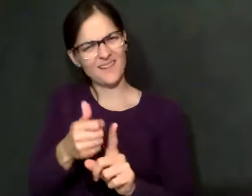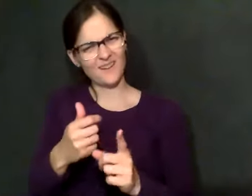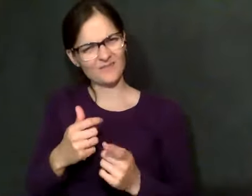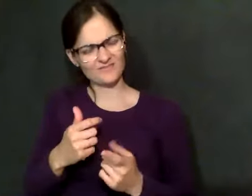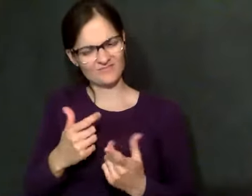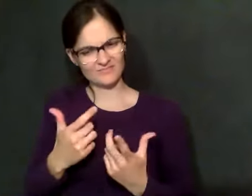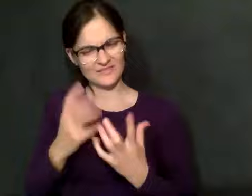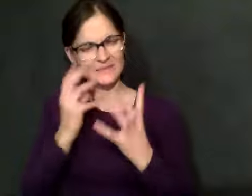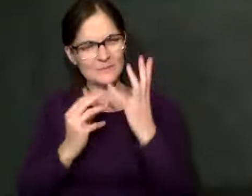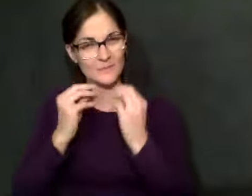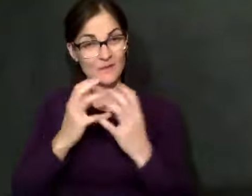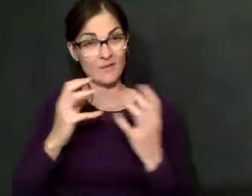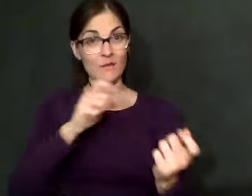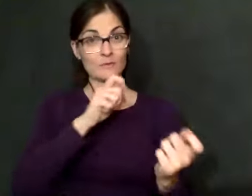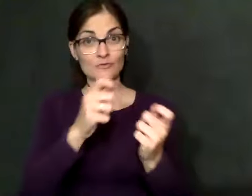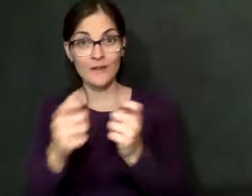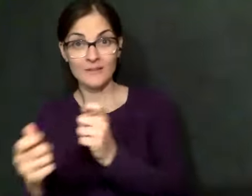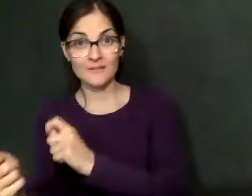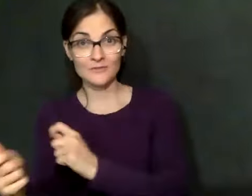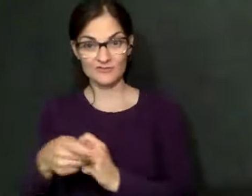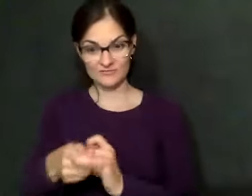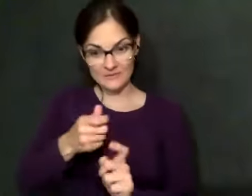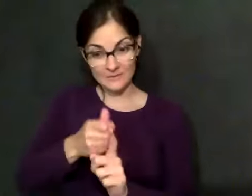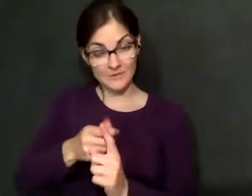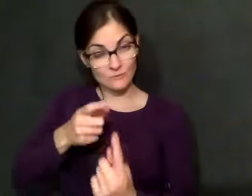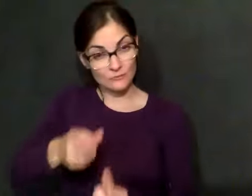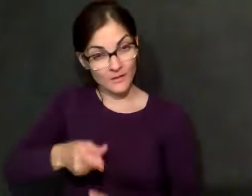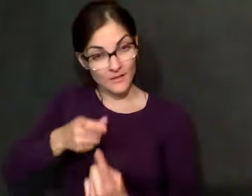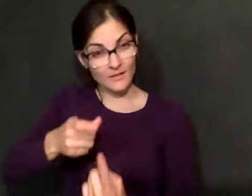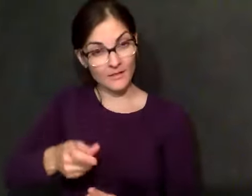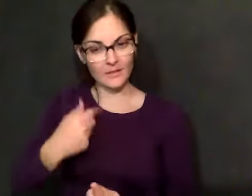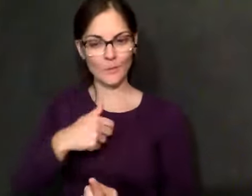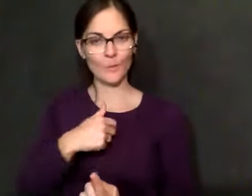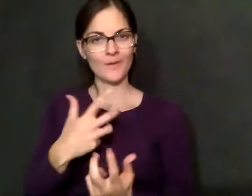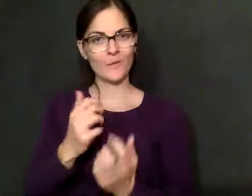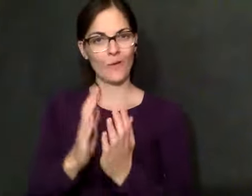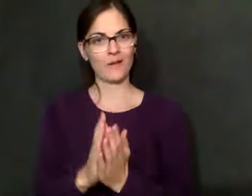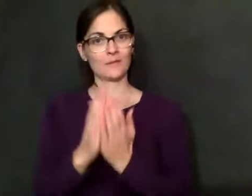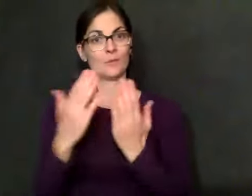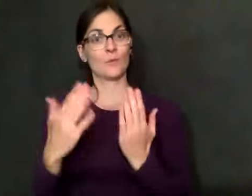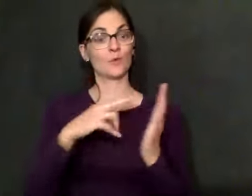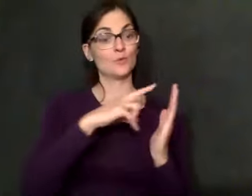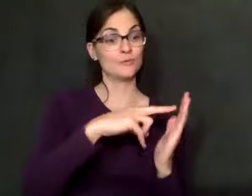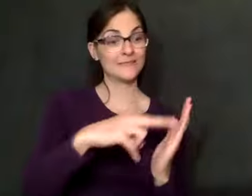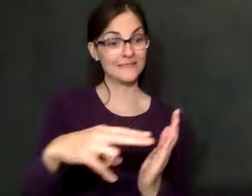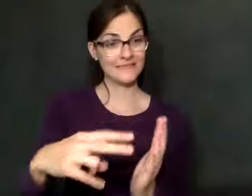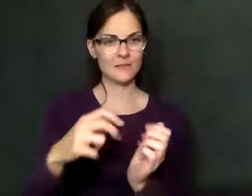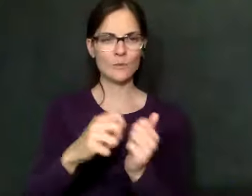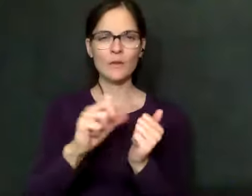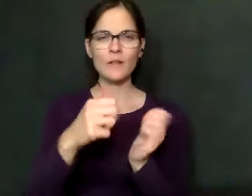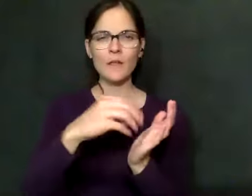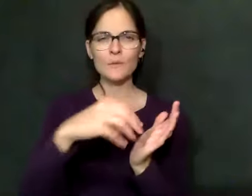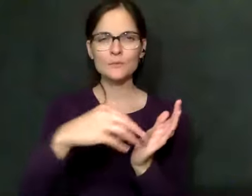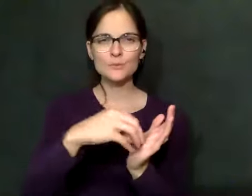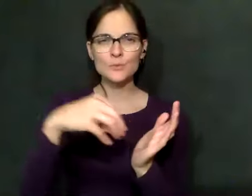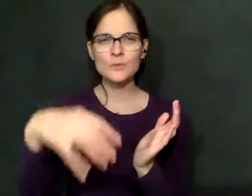that were struggling at school and that sort of thing. And they obviously, the theory was they would attach themselves